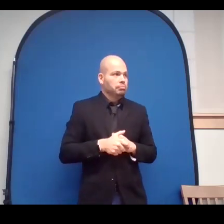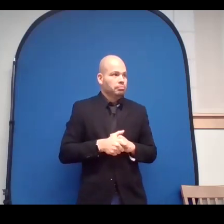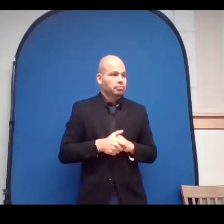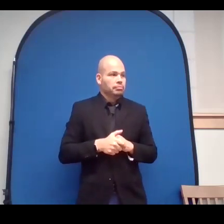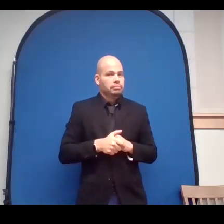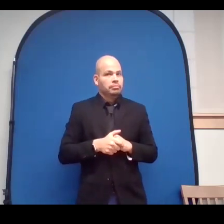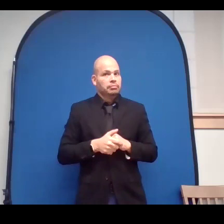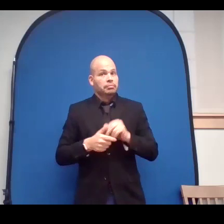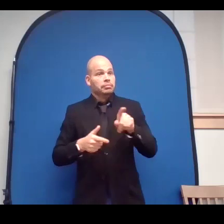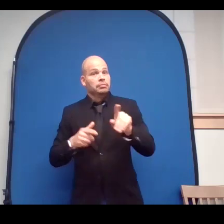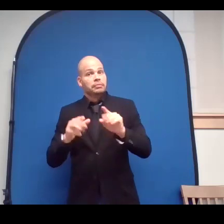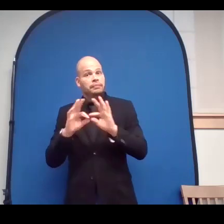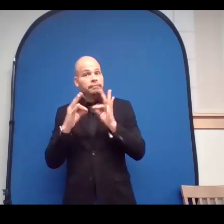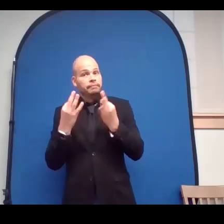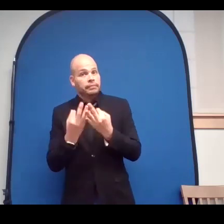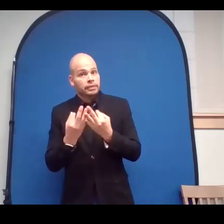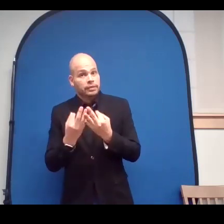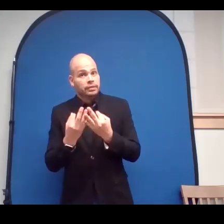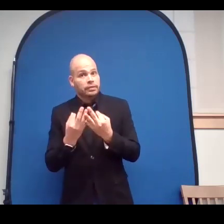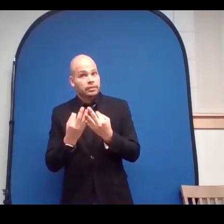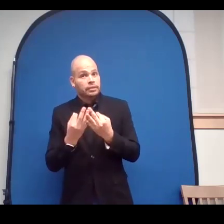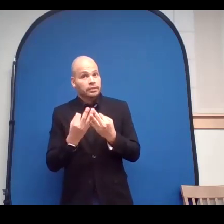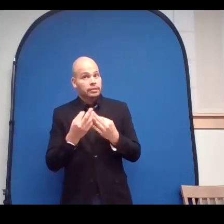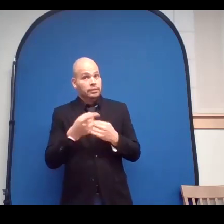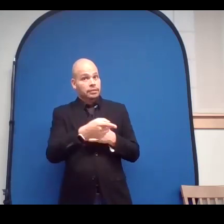families have difficulty policing their own, right?